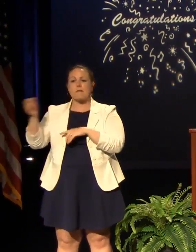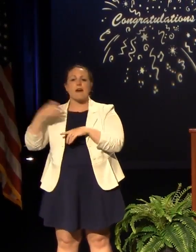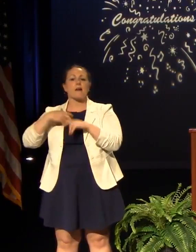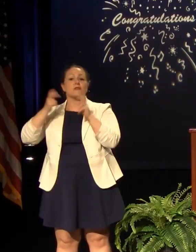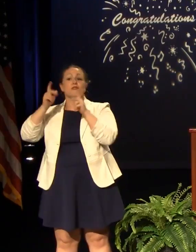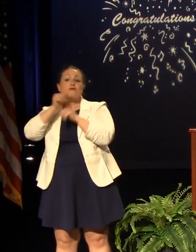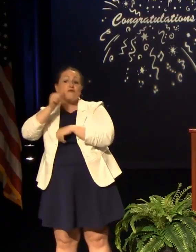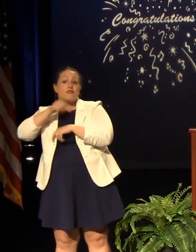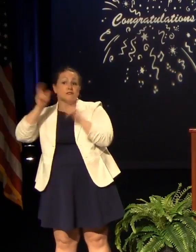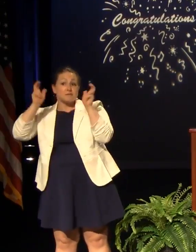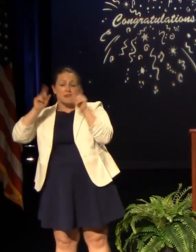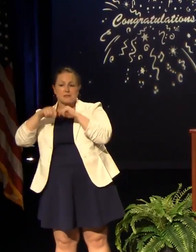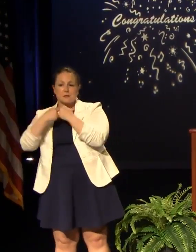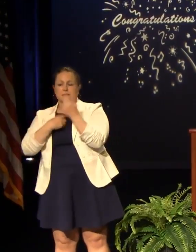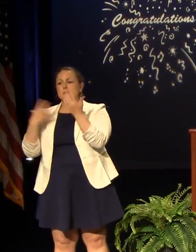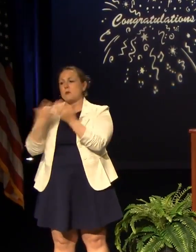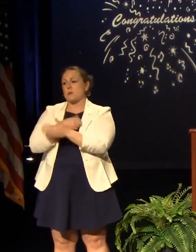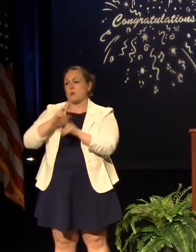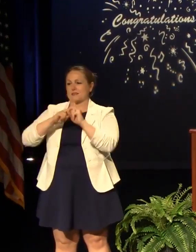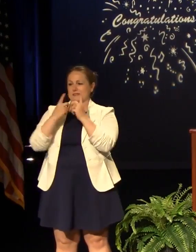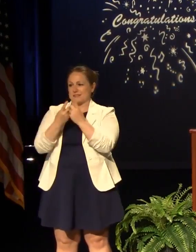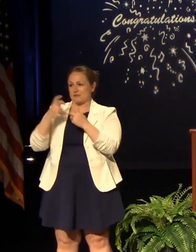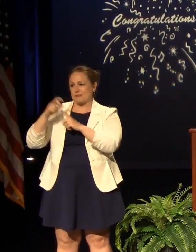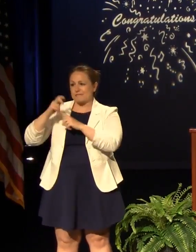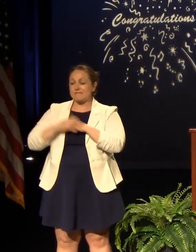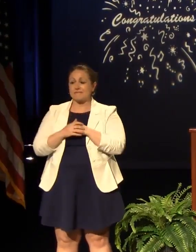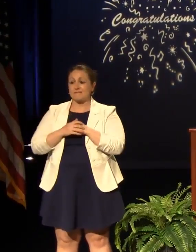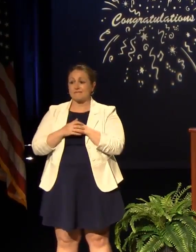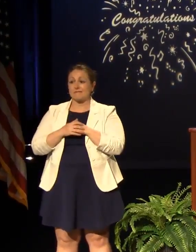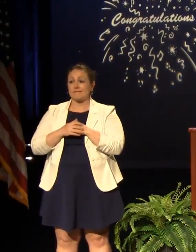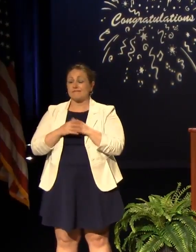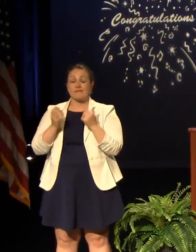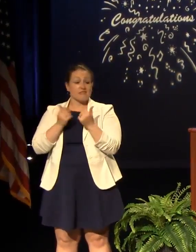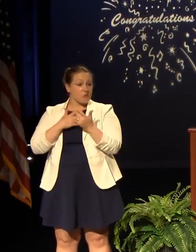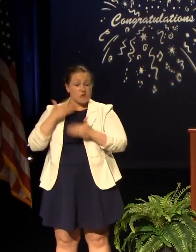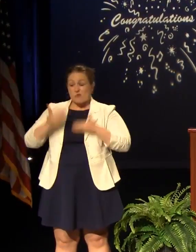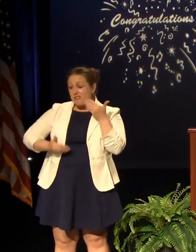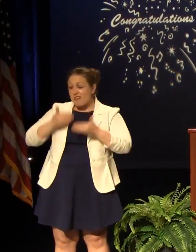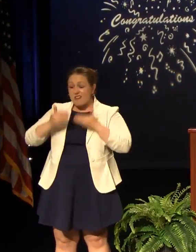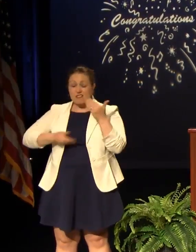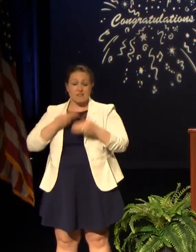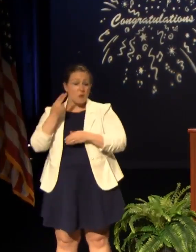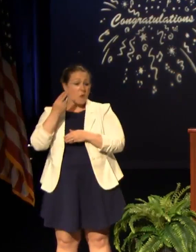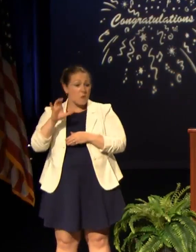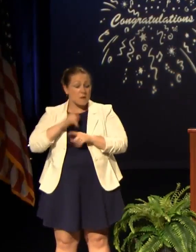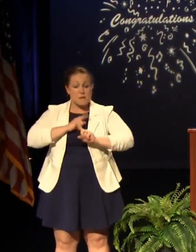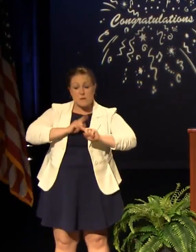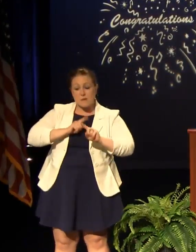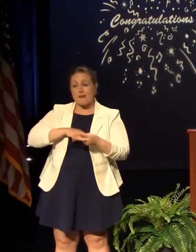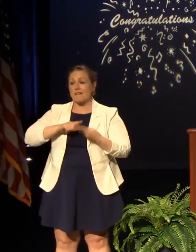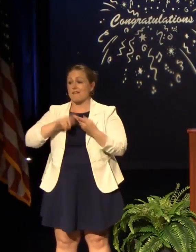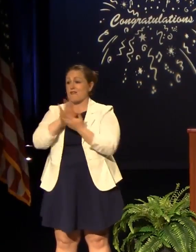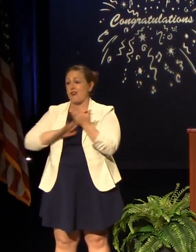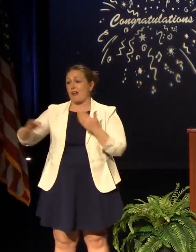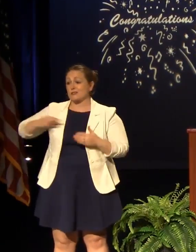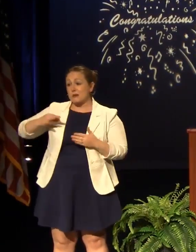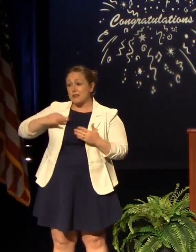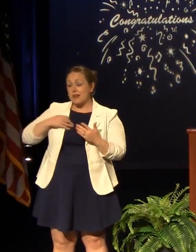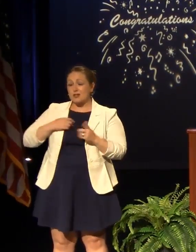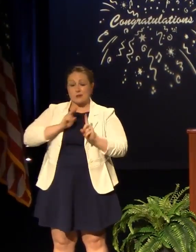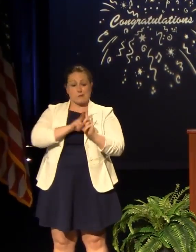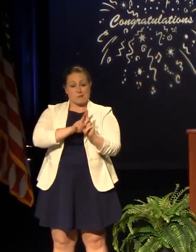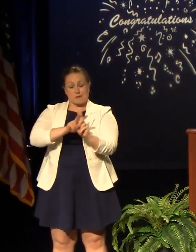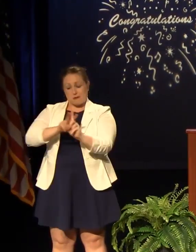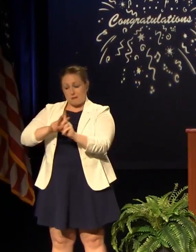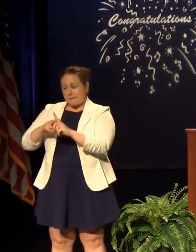districts. All was well. We attended our last homecoming, cranked out college application after college application, and began seeking